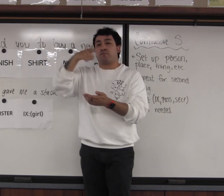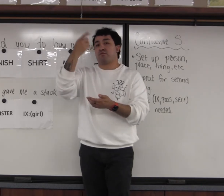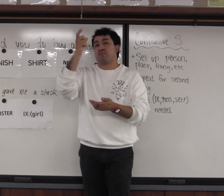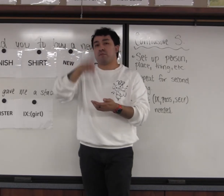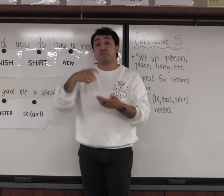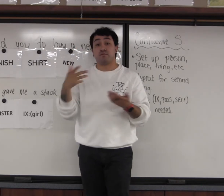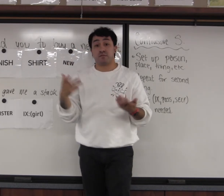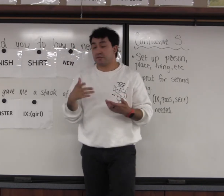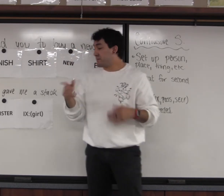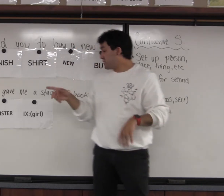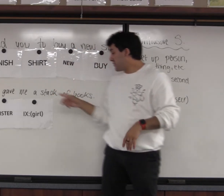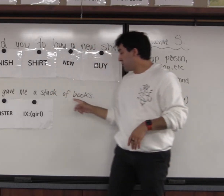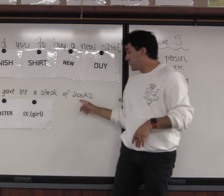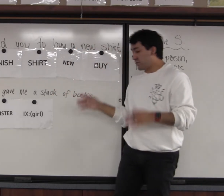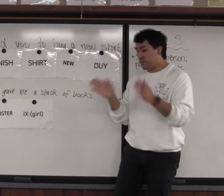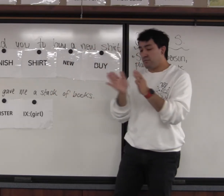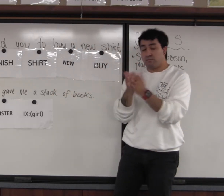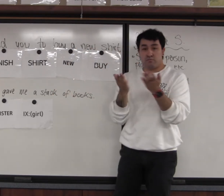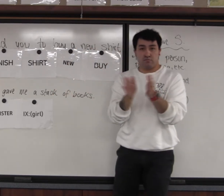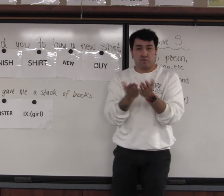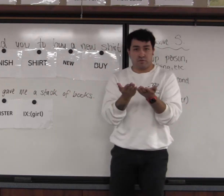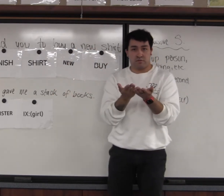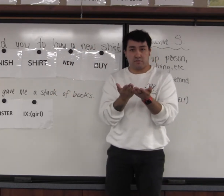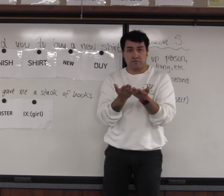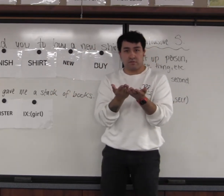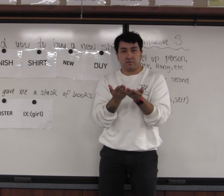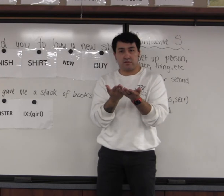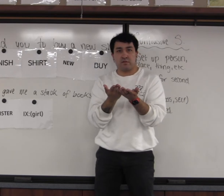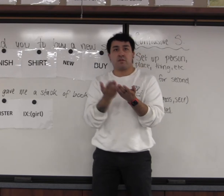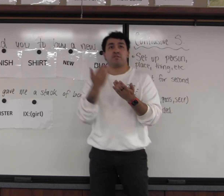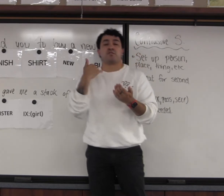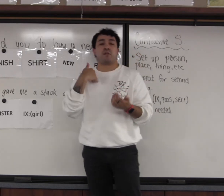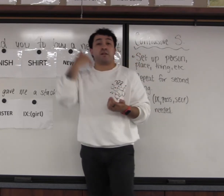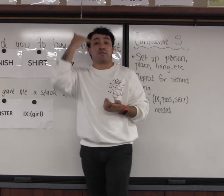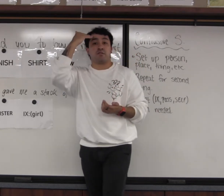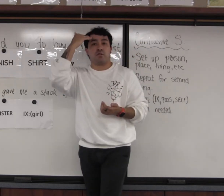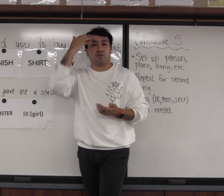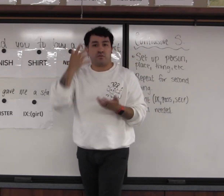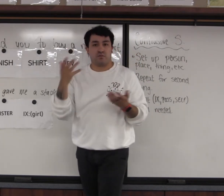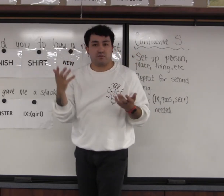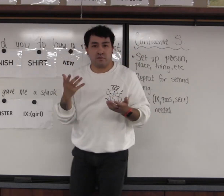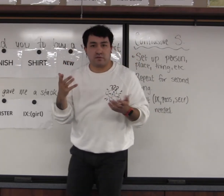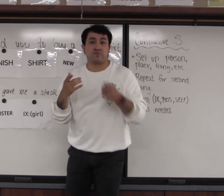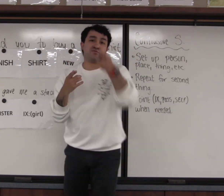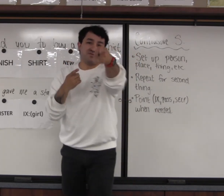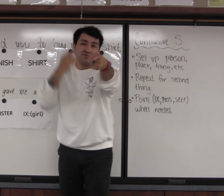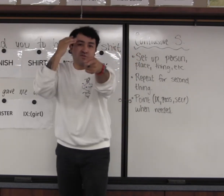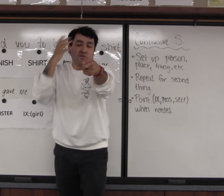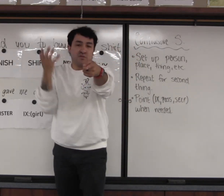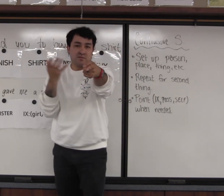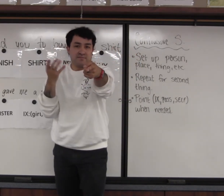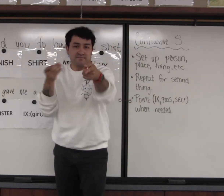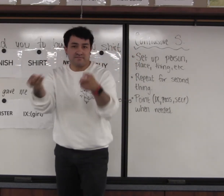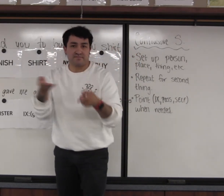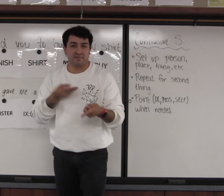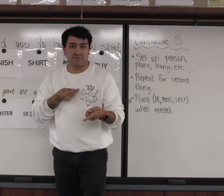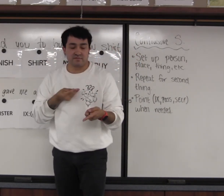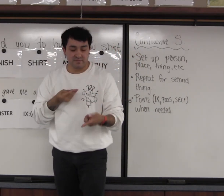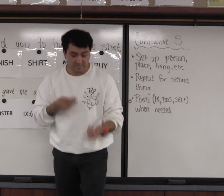when we sign the giving the stack of books, we can't kind of just go into it because that hand shape for the stack of books could be other things as